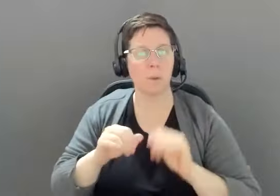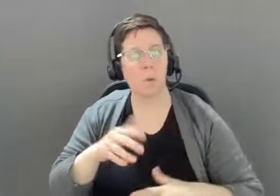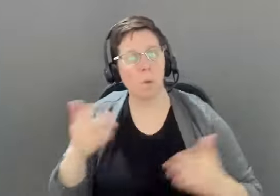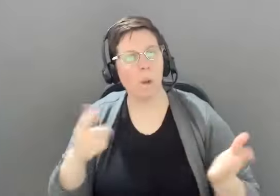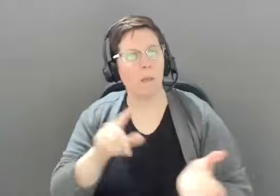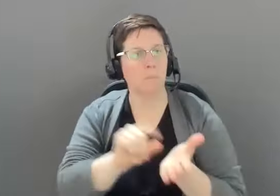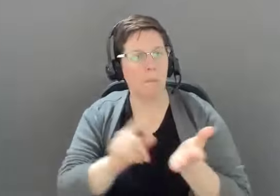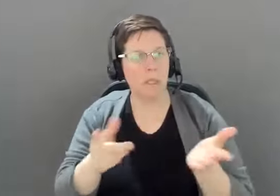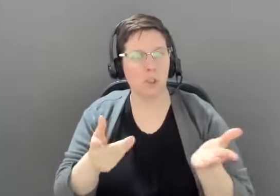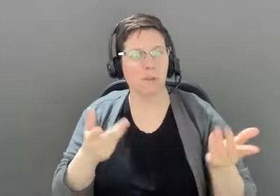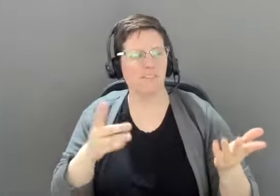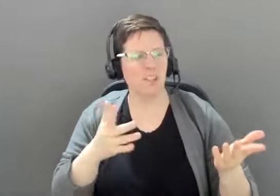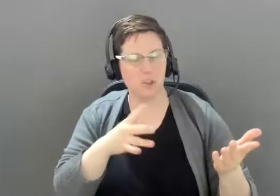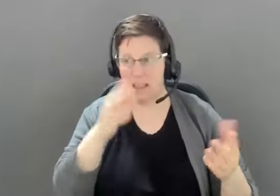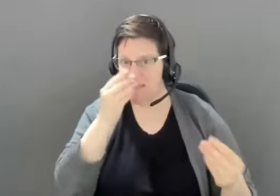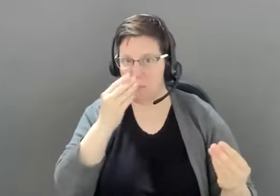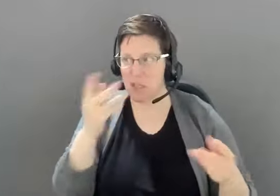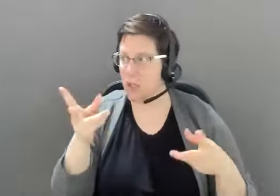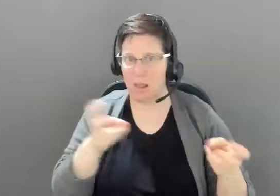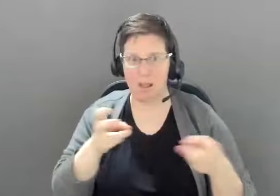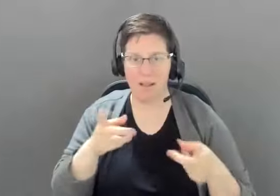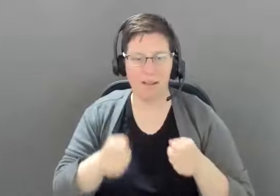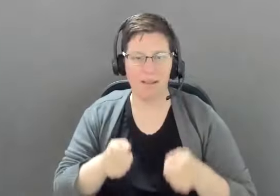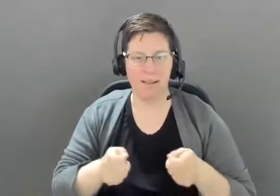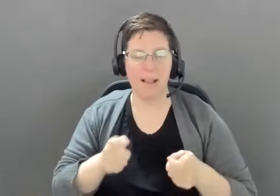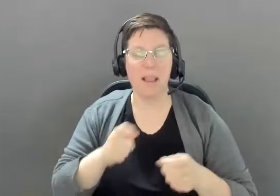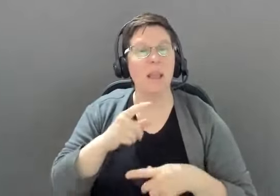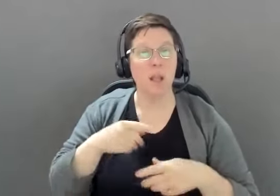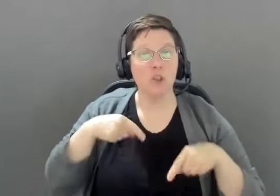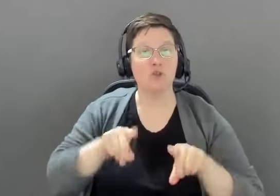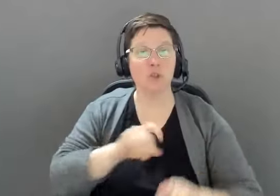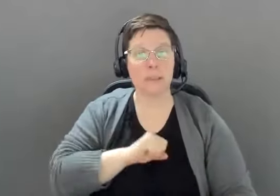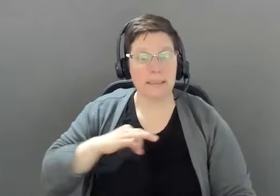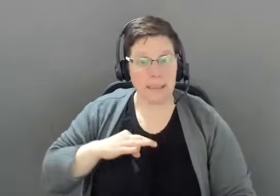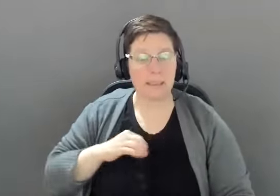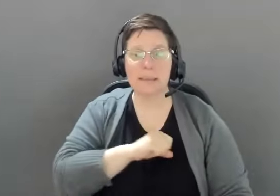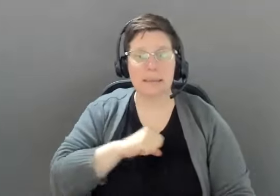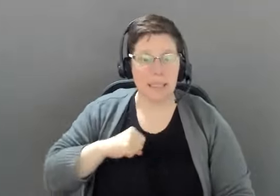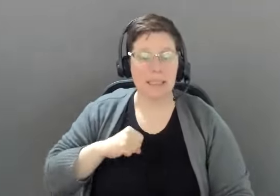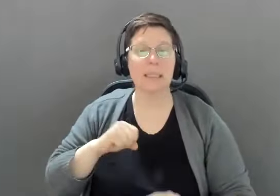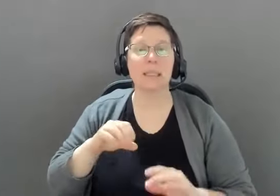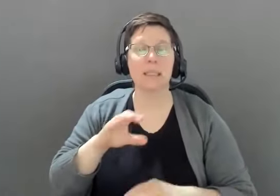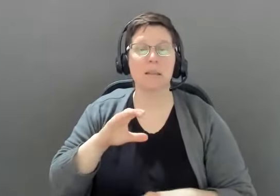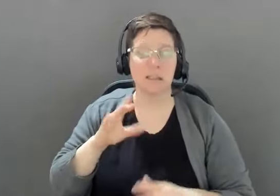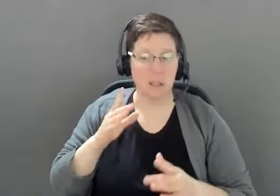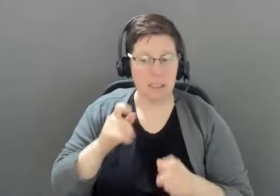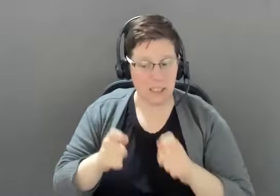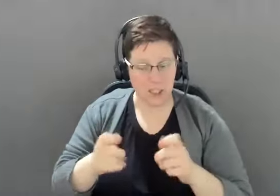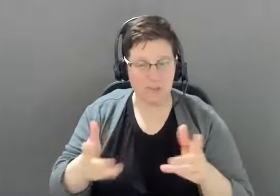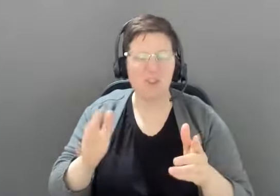or when the bill was being changed in the Senate and in the committees and then in the House of Commons. So